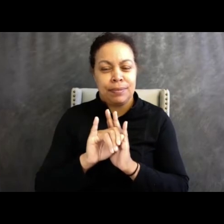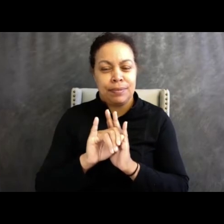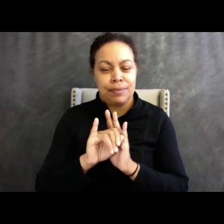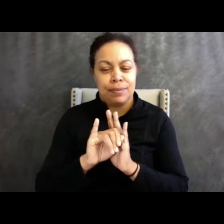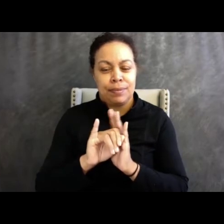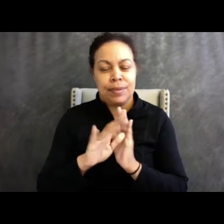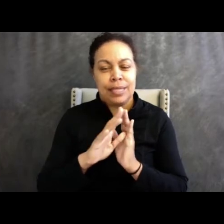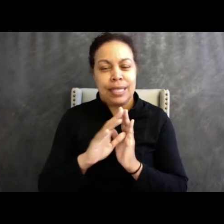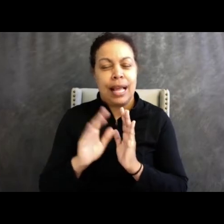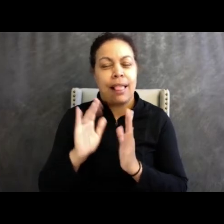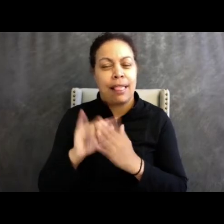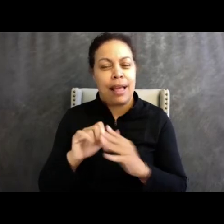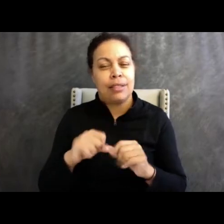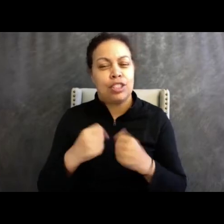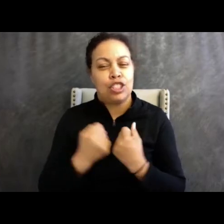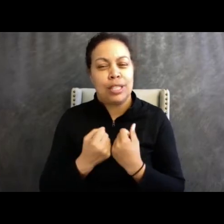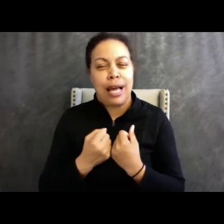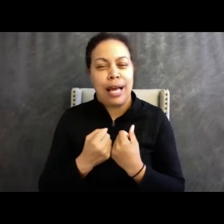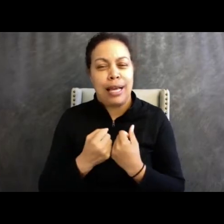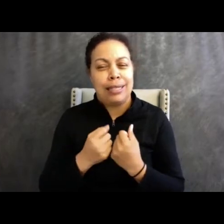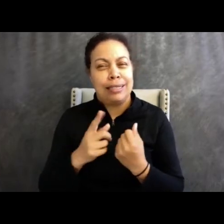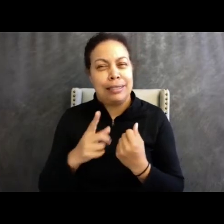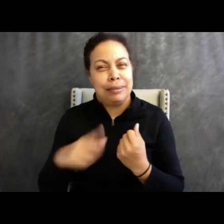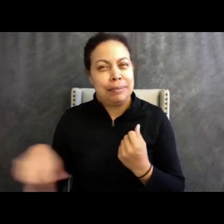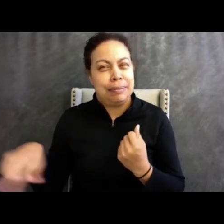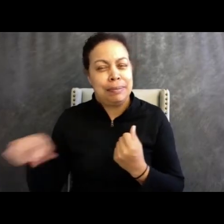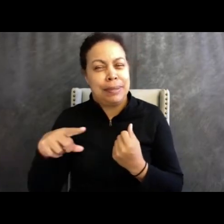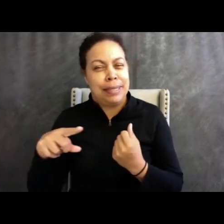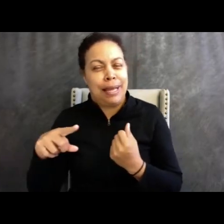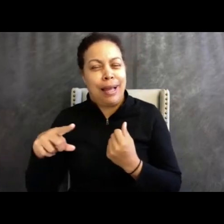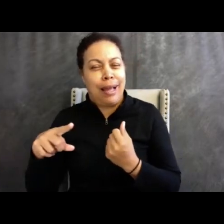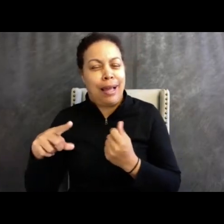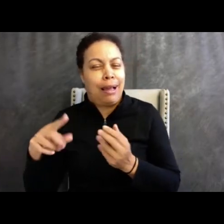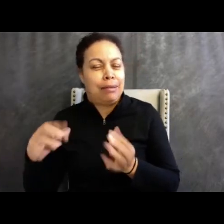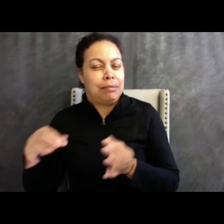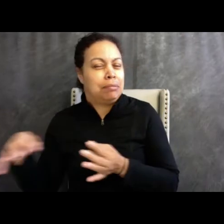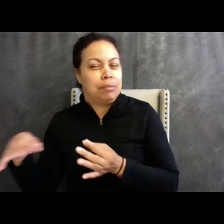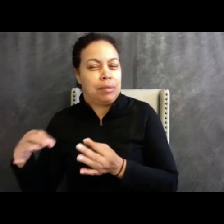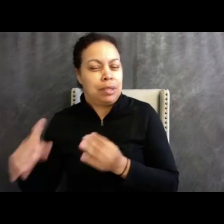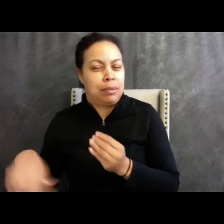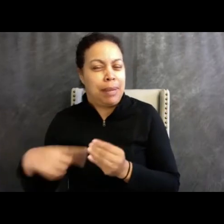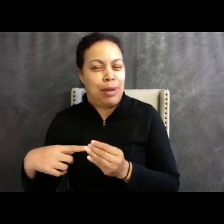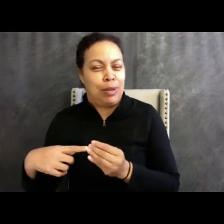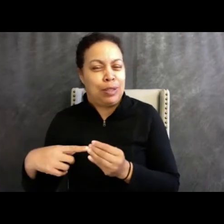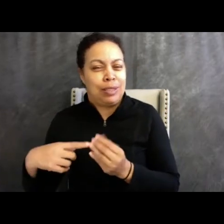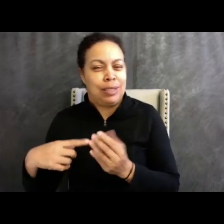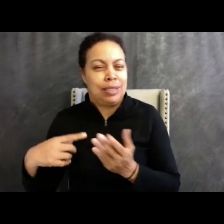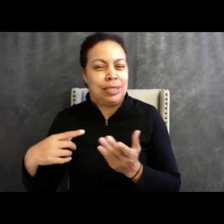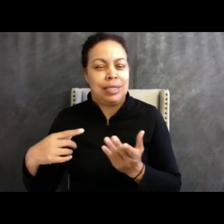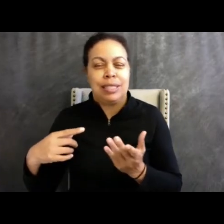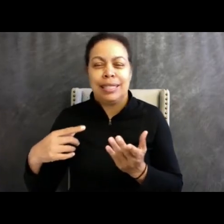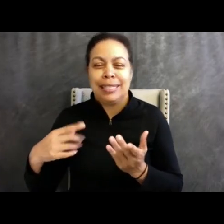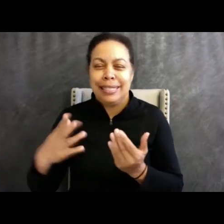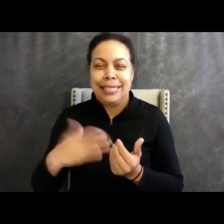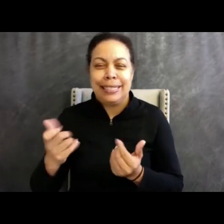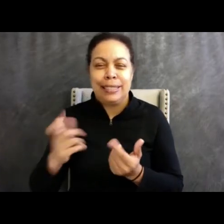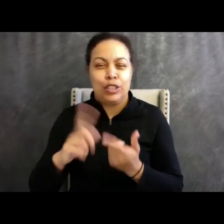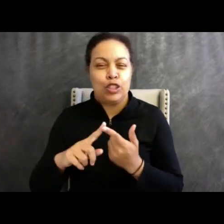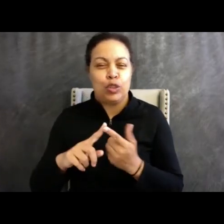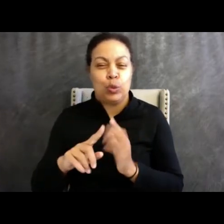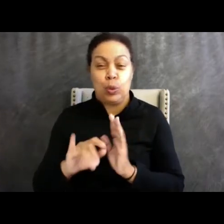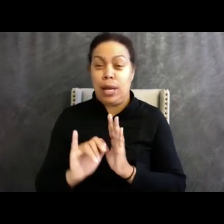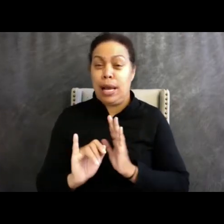that society creates for and with, to remove the I in abstract